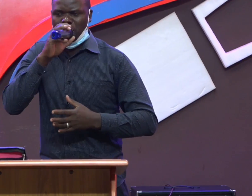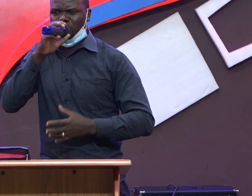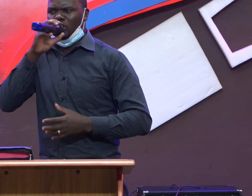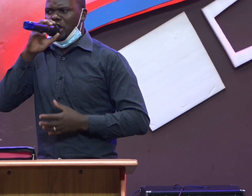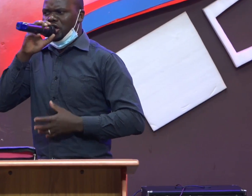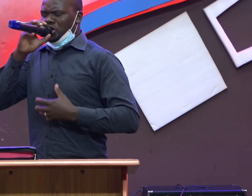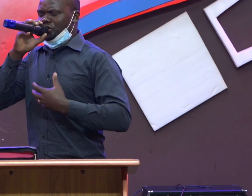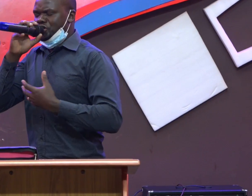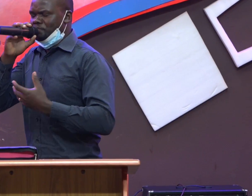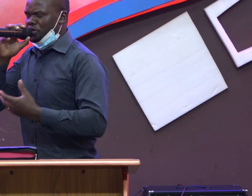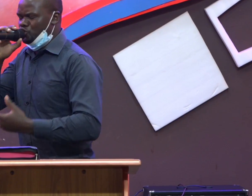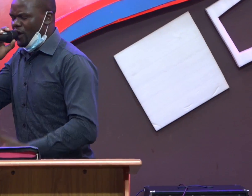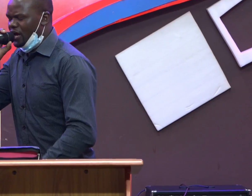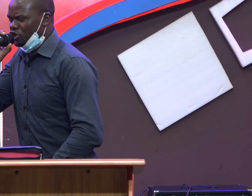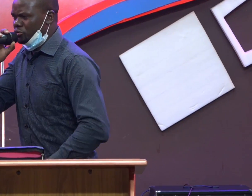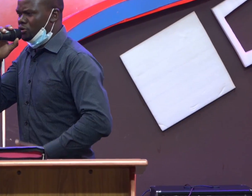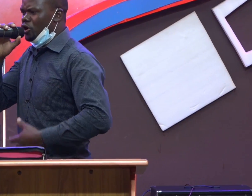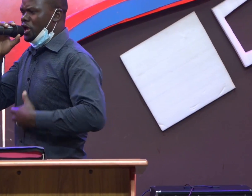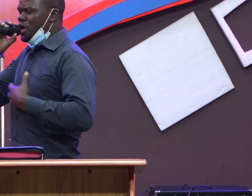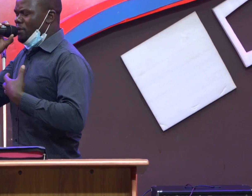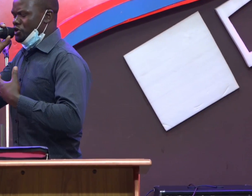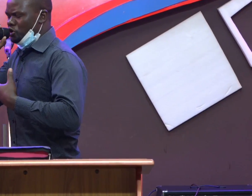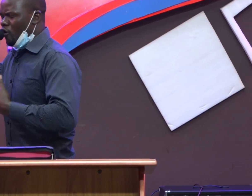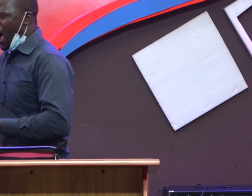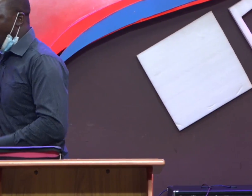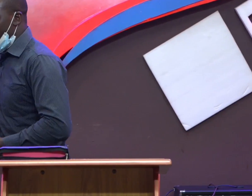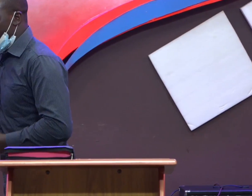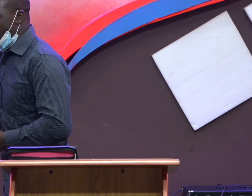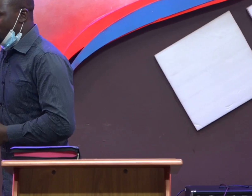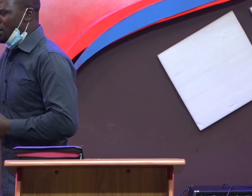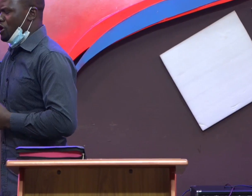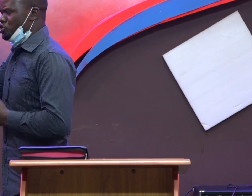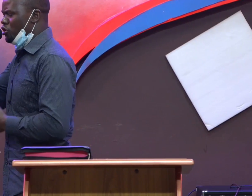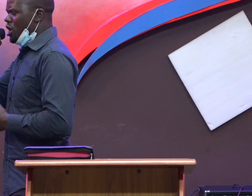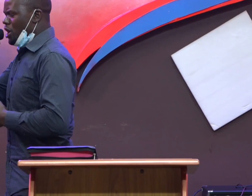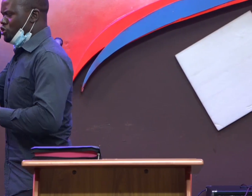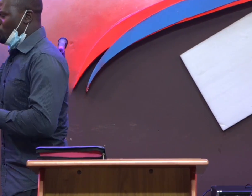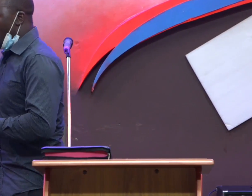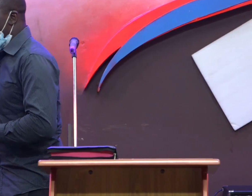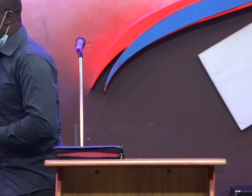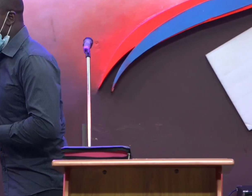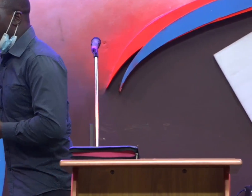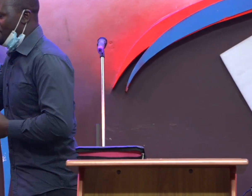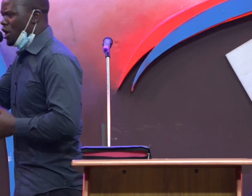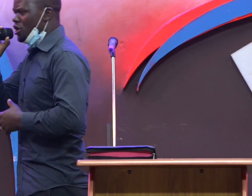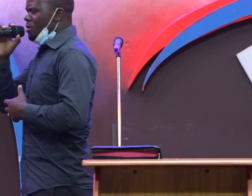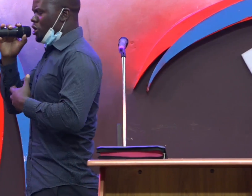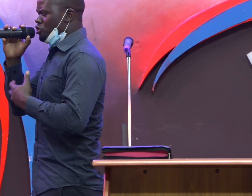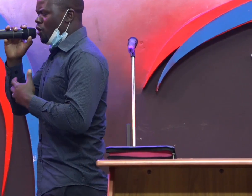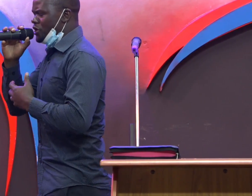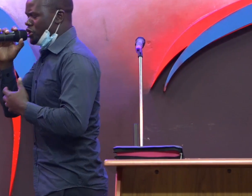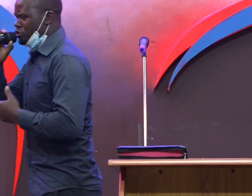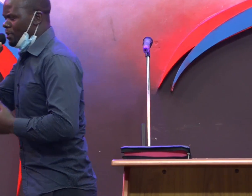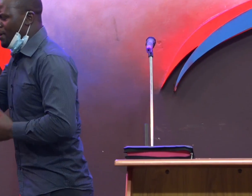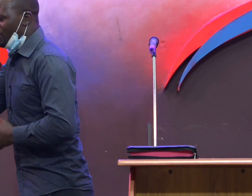Heavenly King of Glory. In this ministry, Heavenly King of Glory. May you rise a new generation. May you rise a new army. May